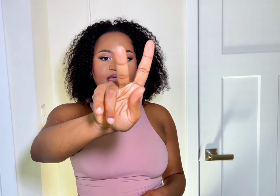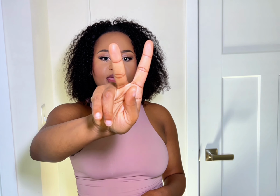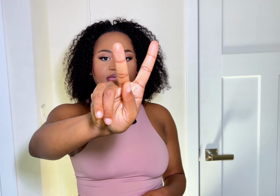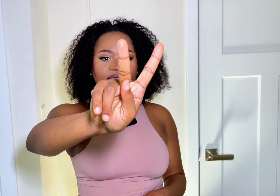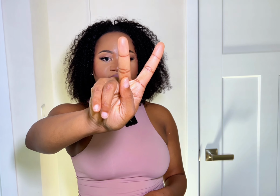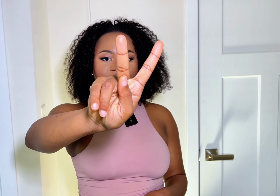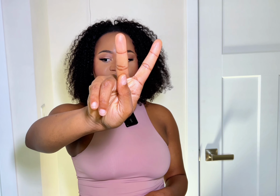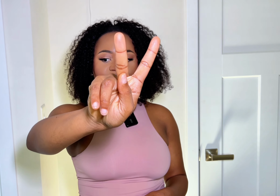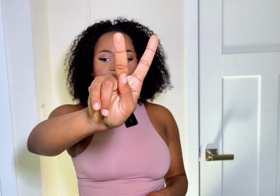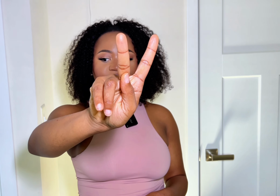K,